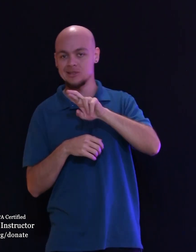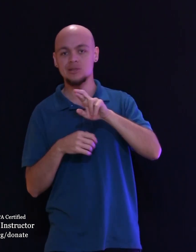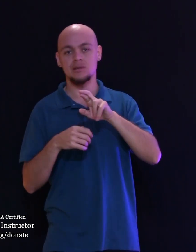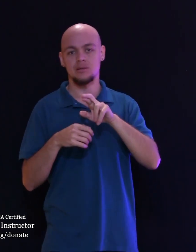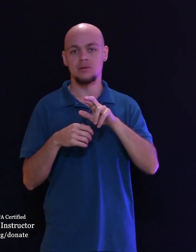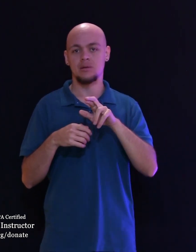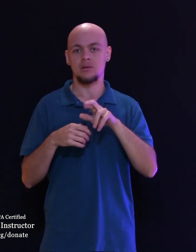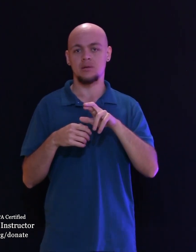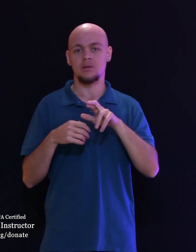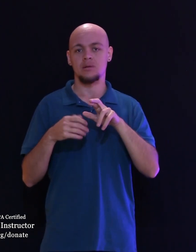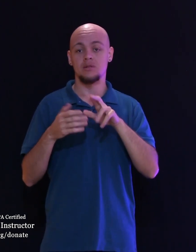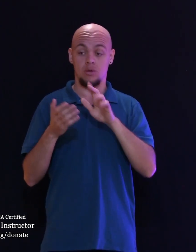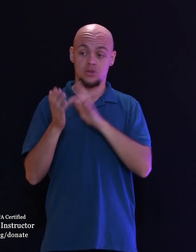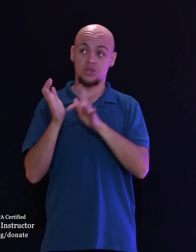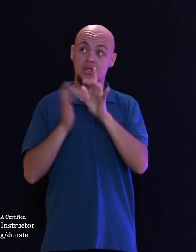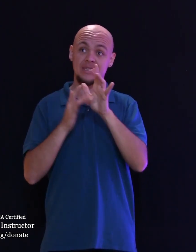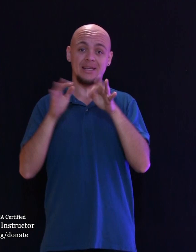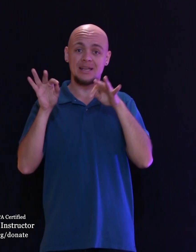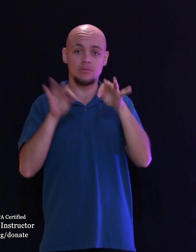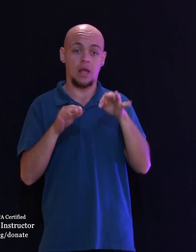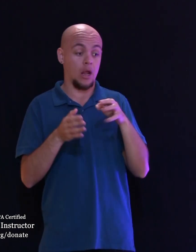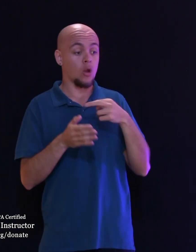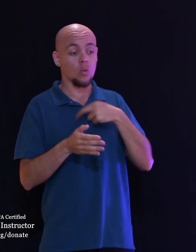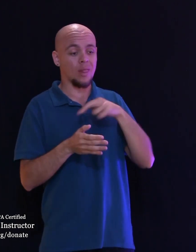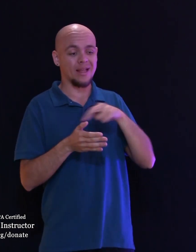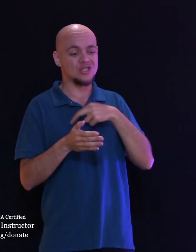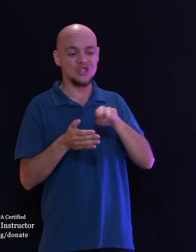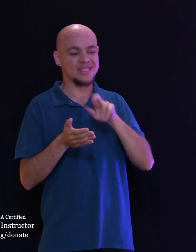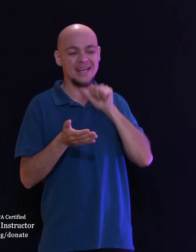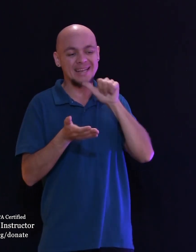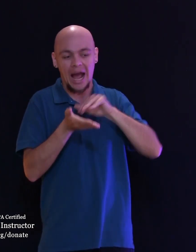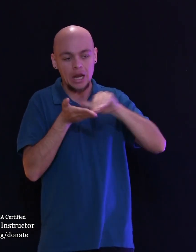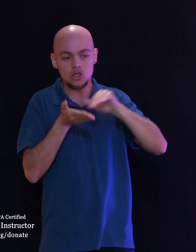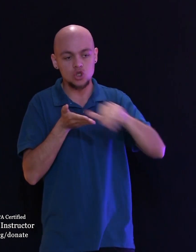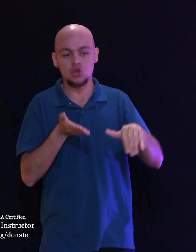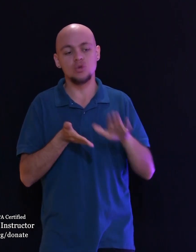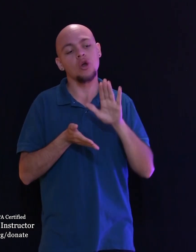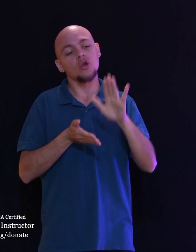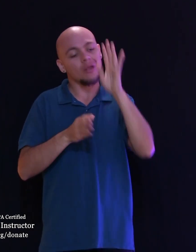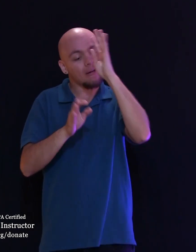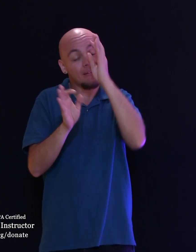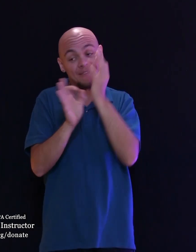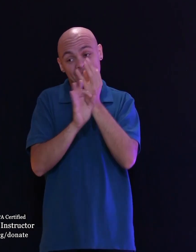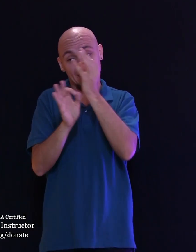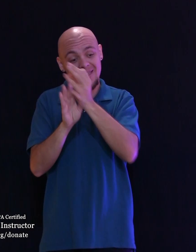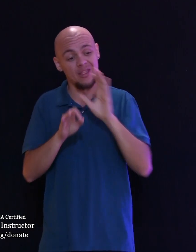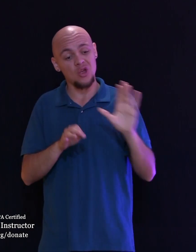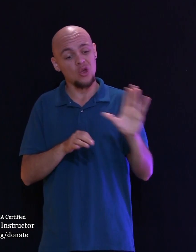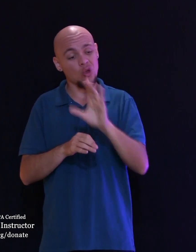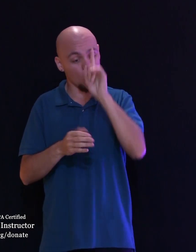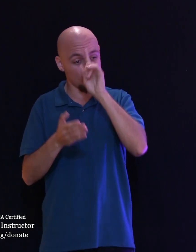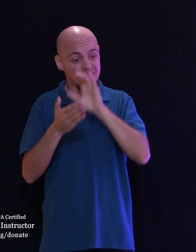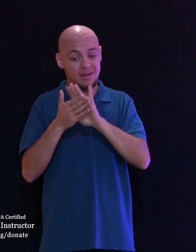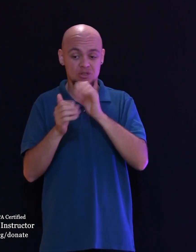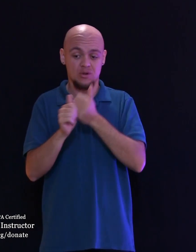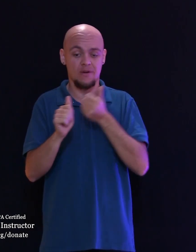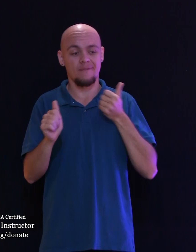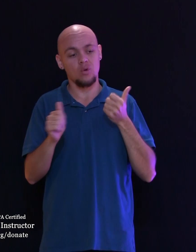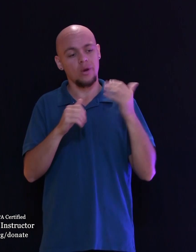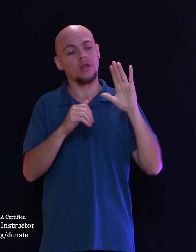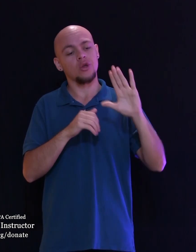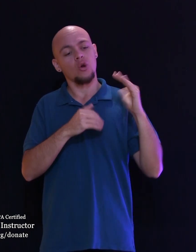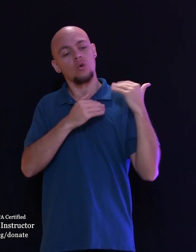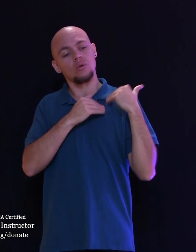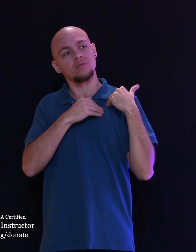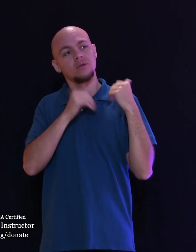religion isn't an excuse. You cannot use your religion, you cannot use your faith, you cannot use your beliefs to avoid your duty to the